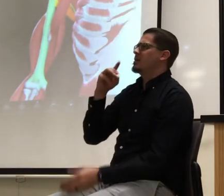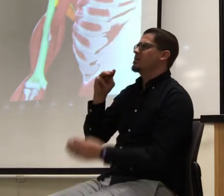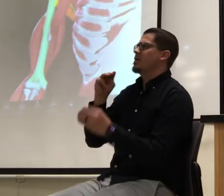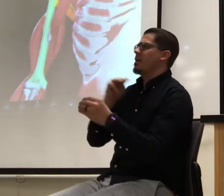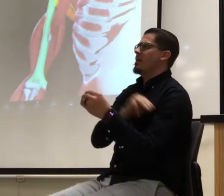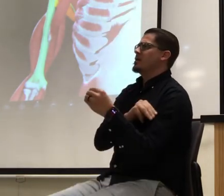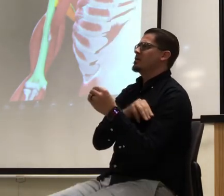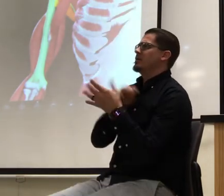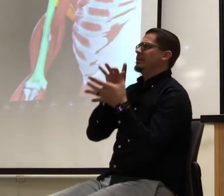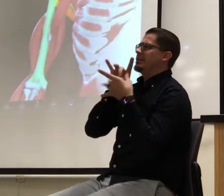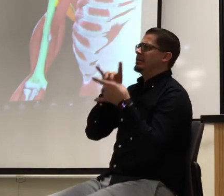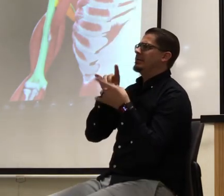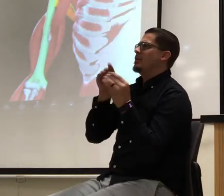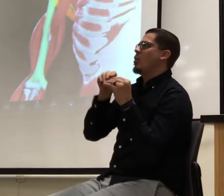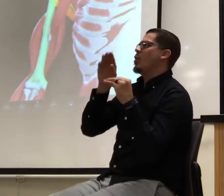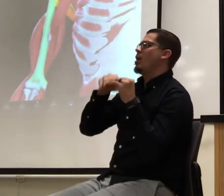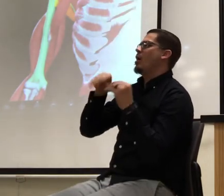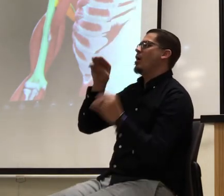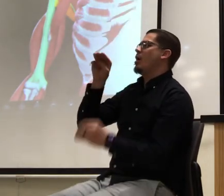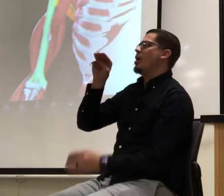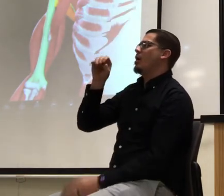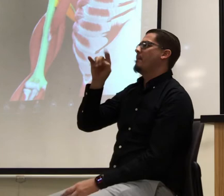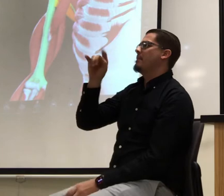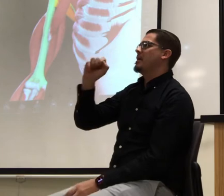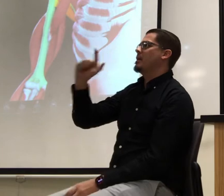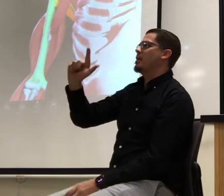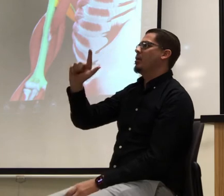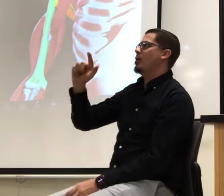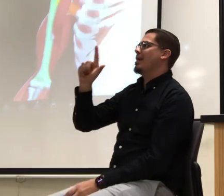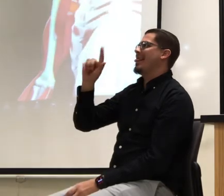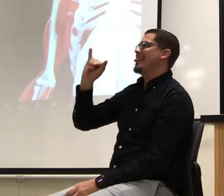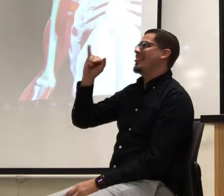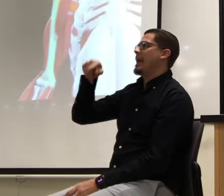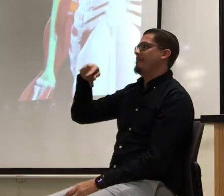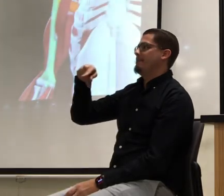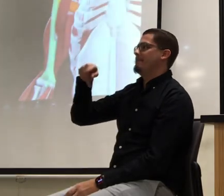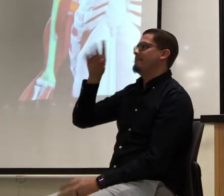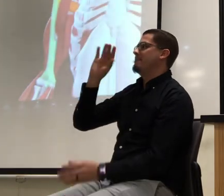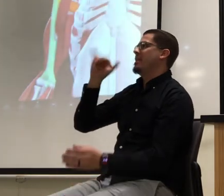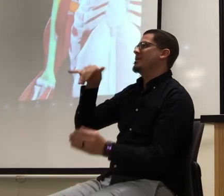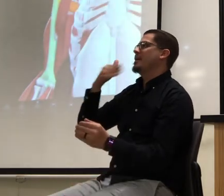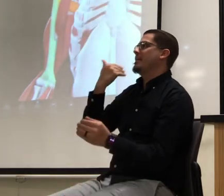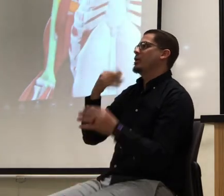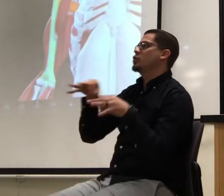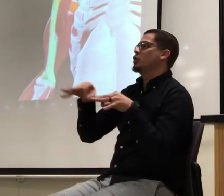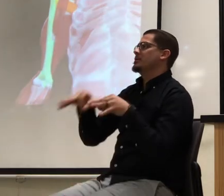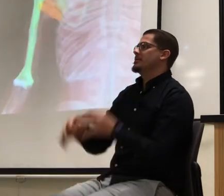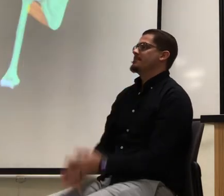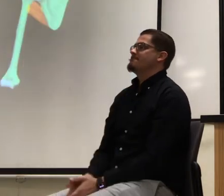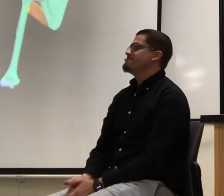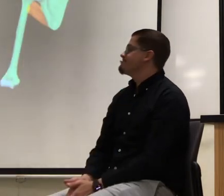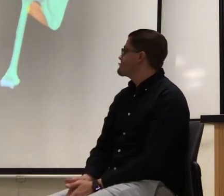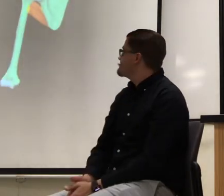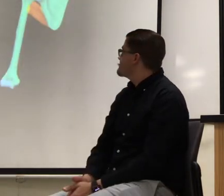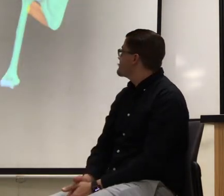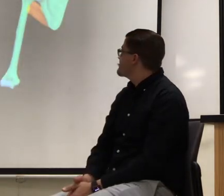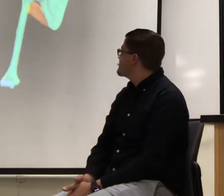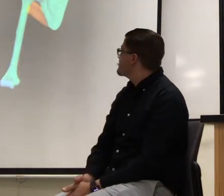inserts more on the medial lip. So I think that'll be a better description here. So let me isolate it.